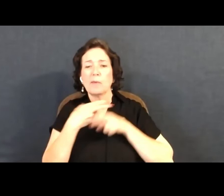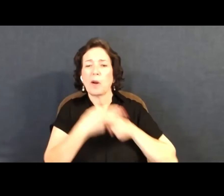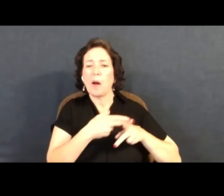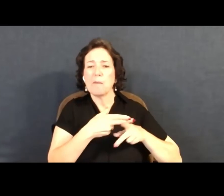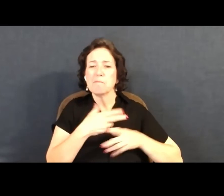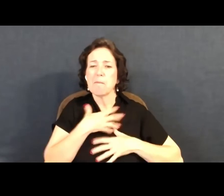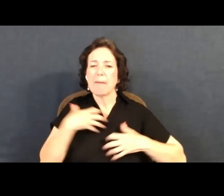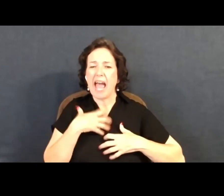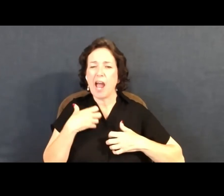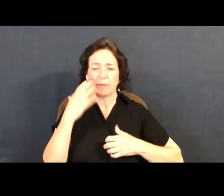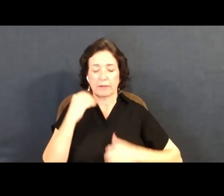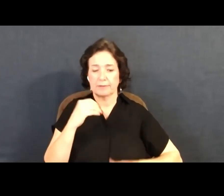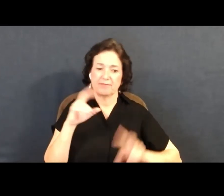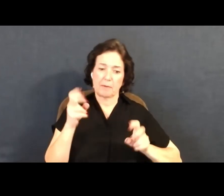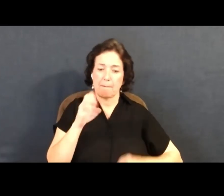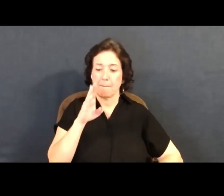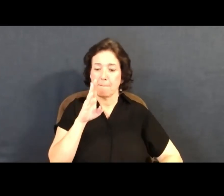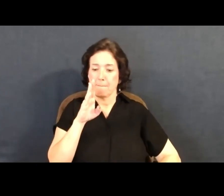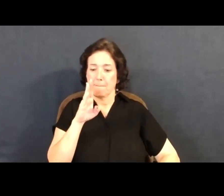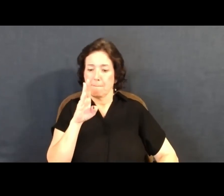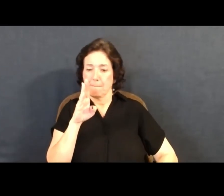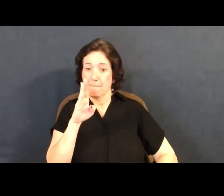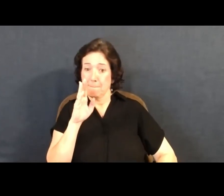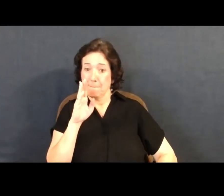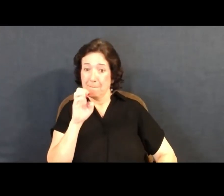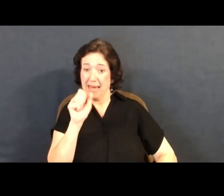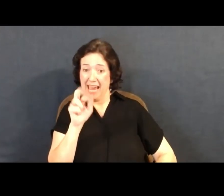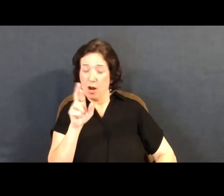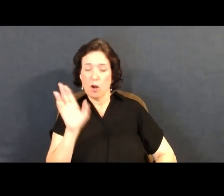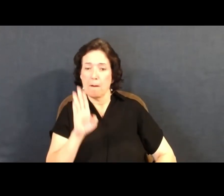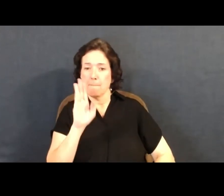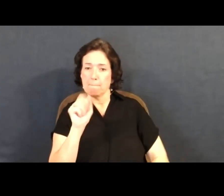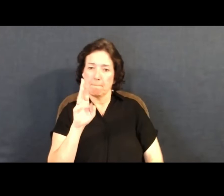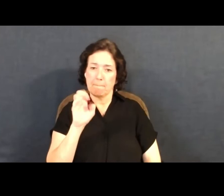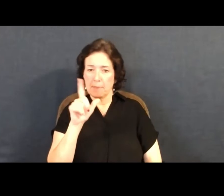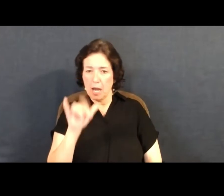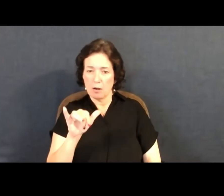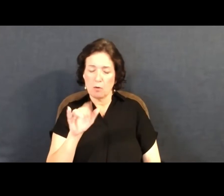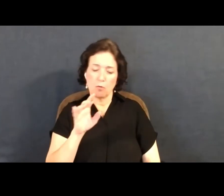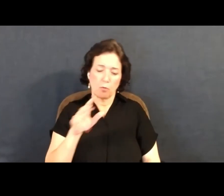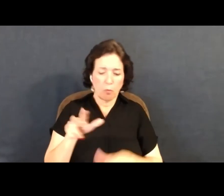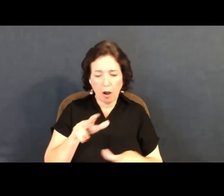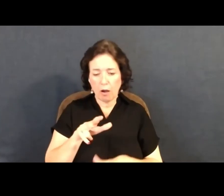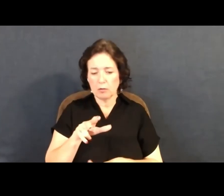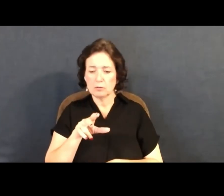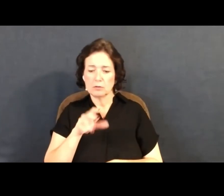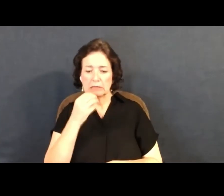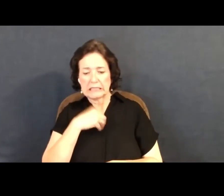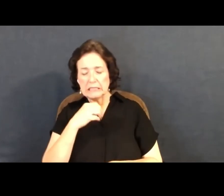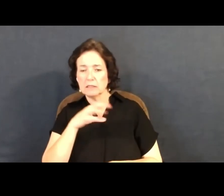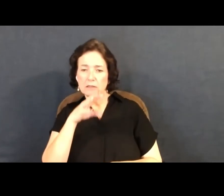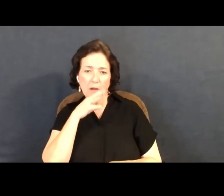much barely walk or barely talk or barely eat or barely bark. But old Bear never gave